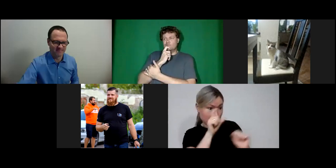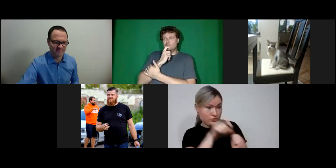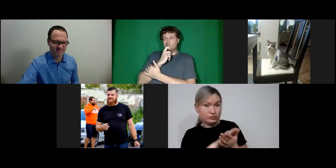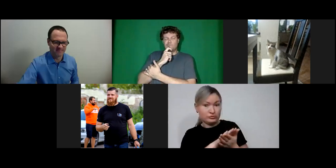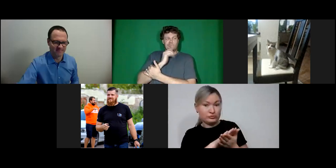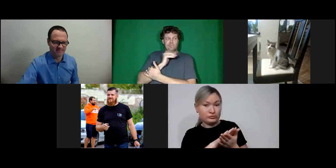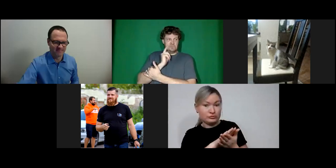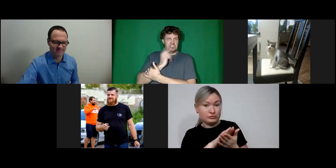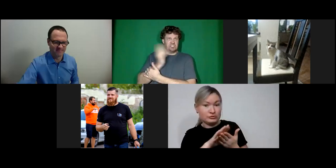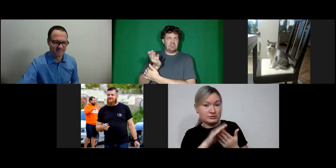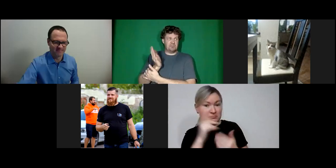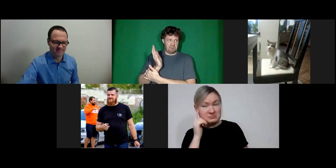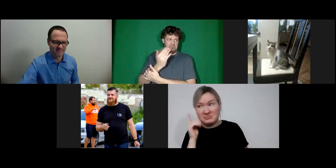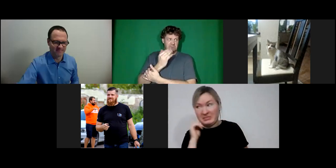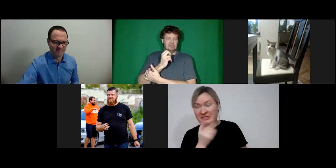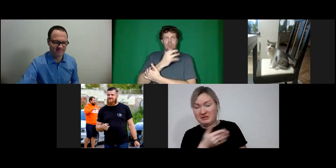Everybody said no.